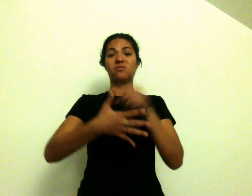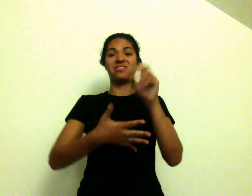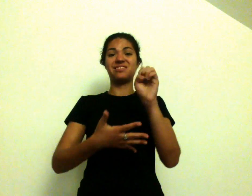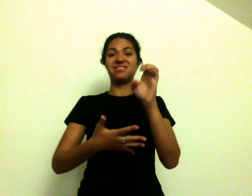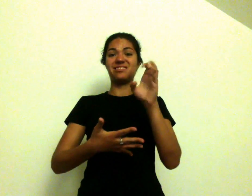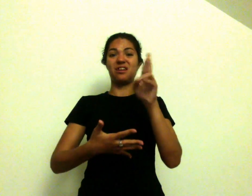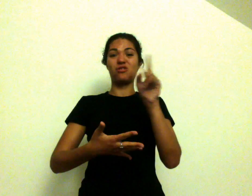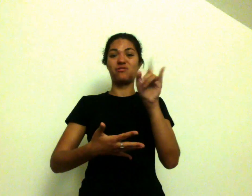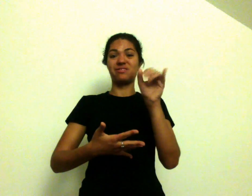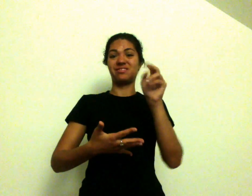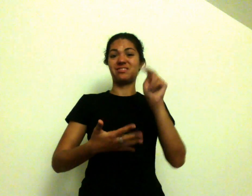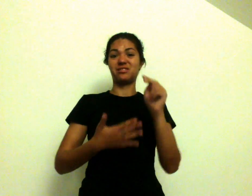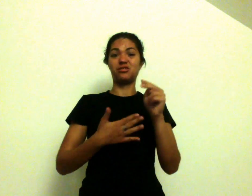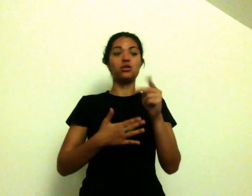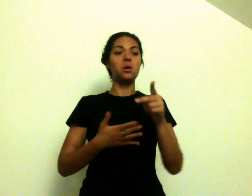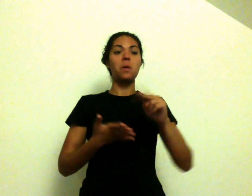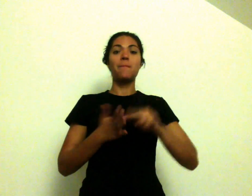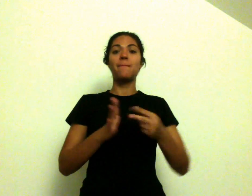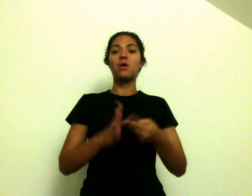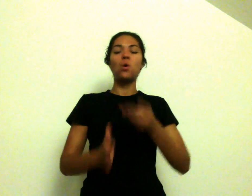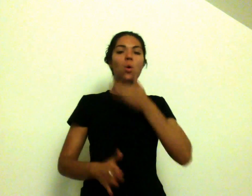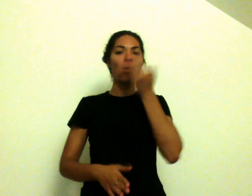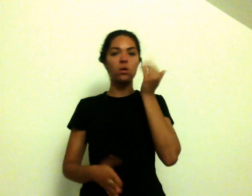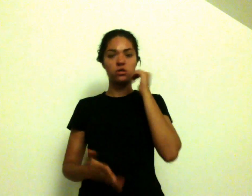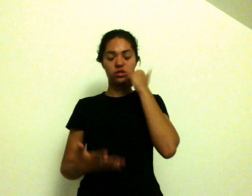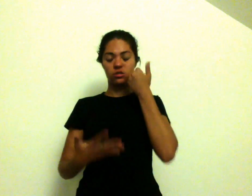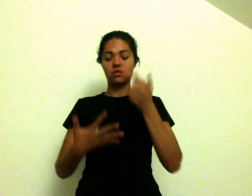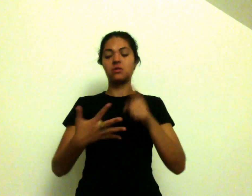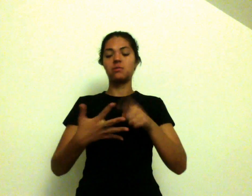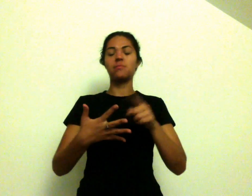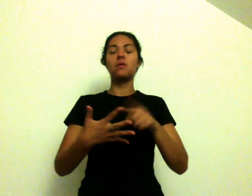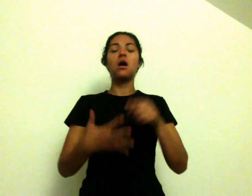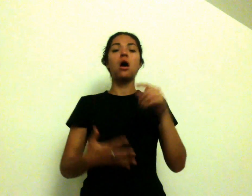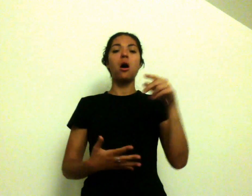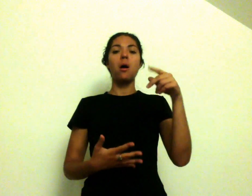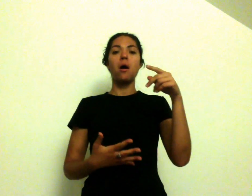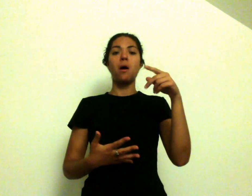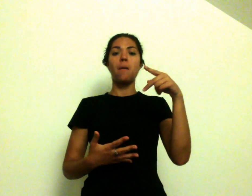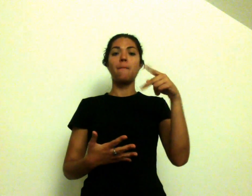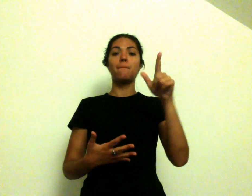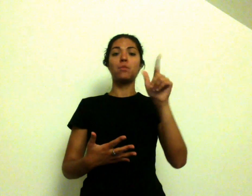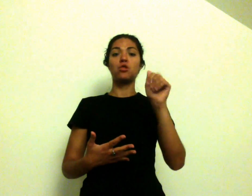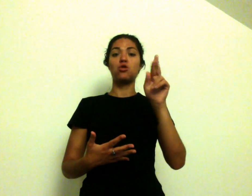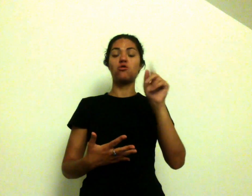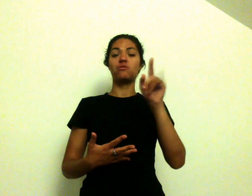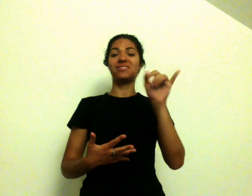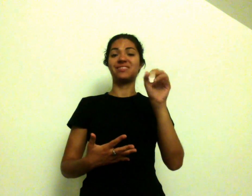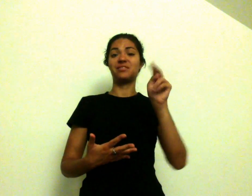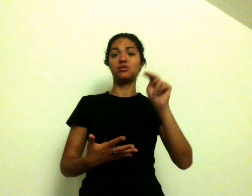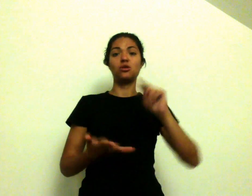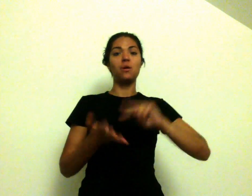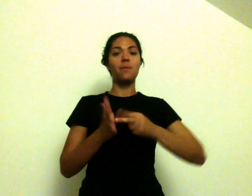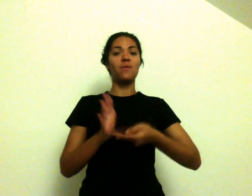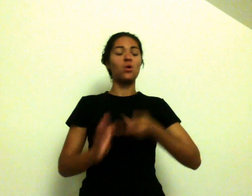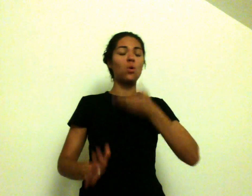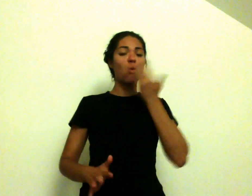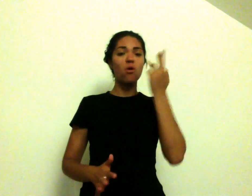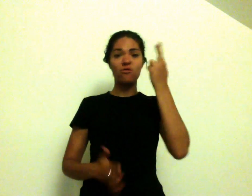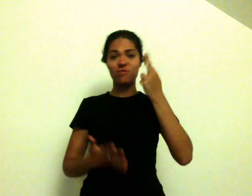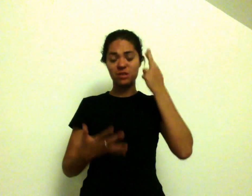simple illustration and a quotation from Daniel Yankelovich, which basically sustains what I have said to you.